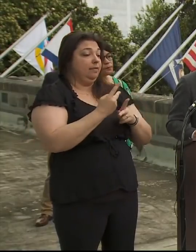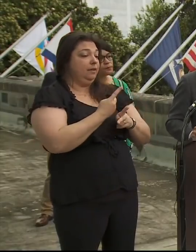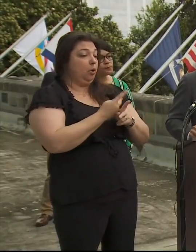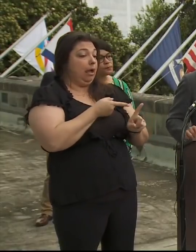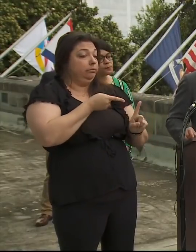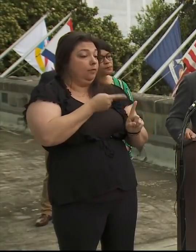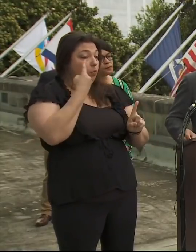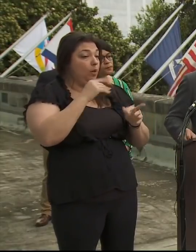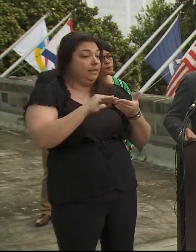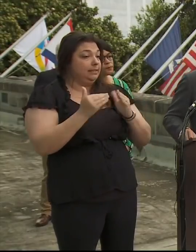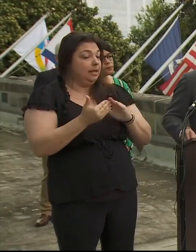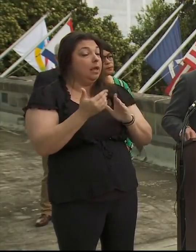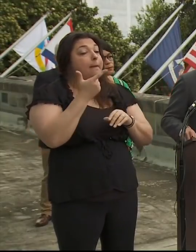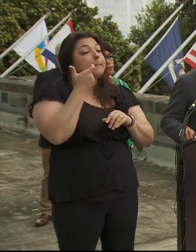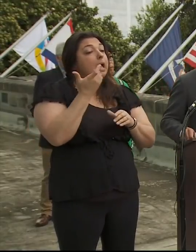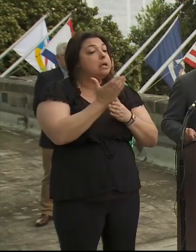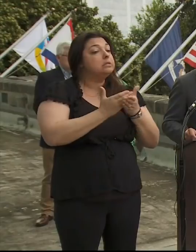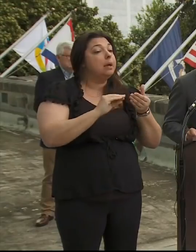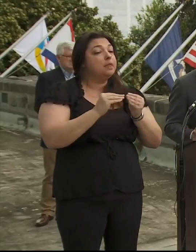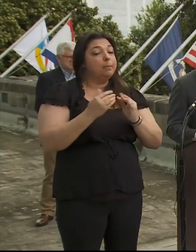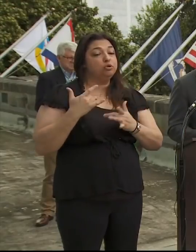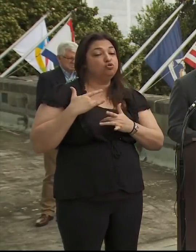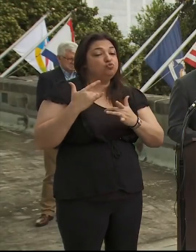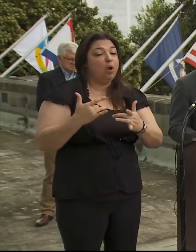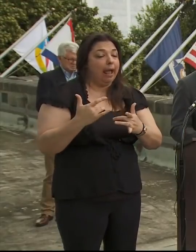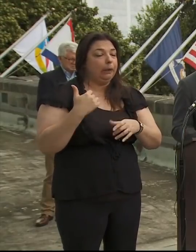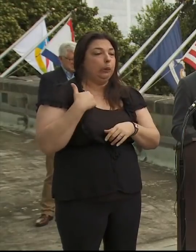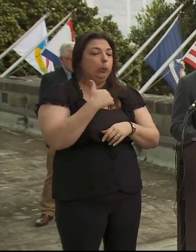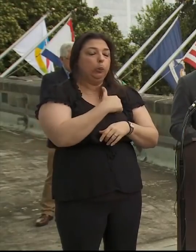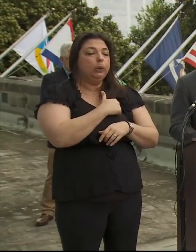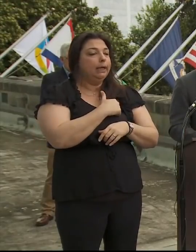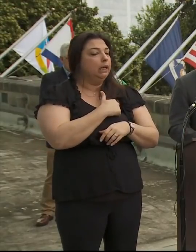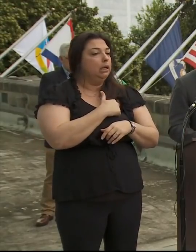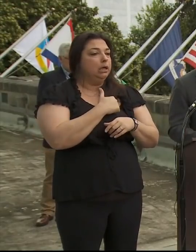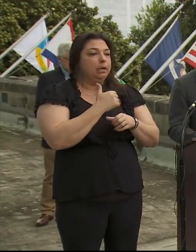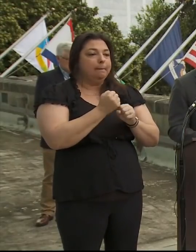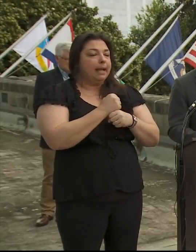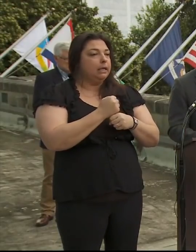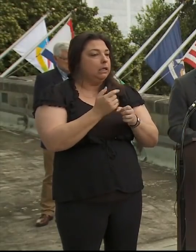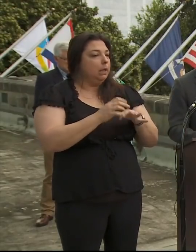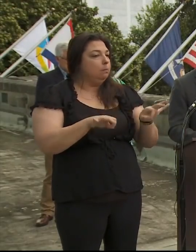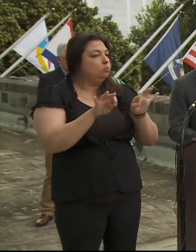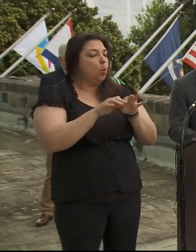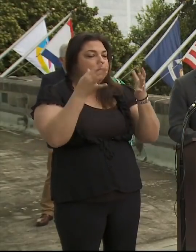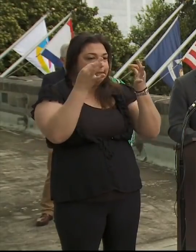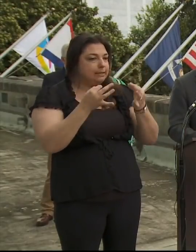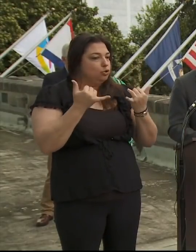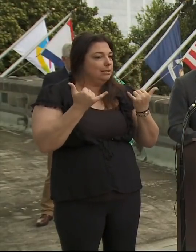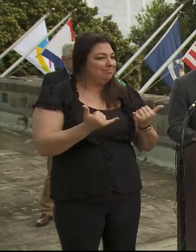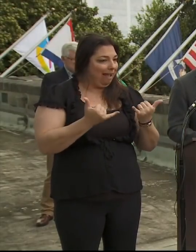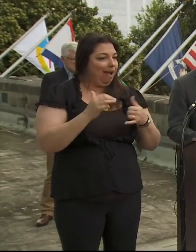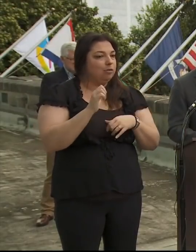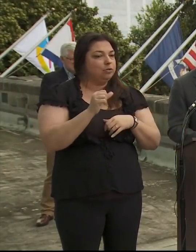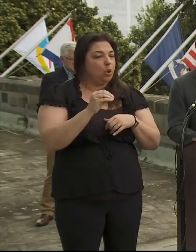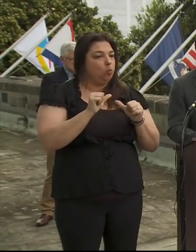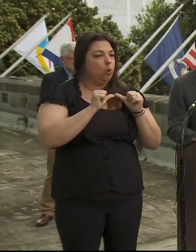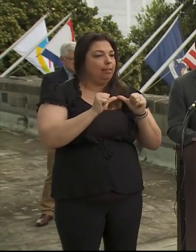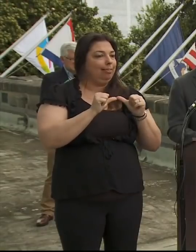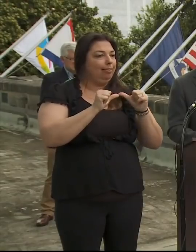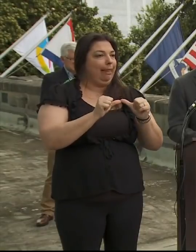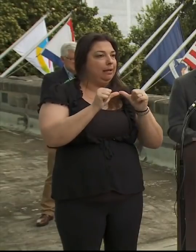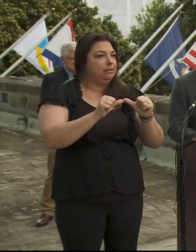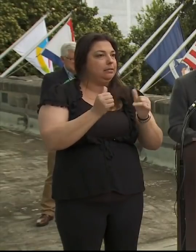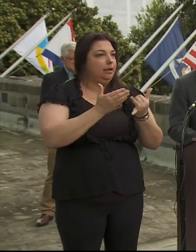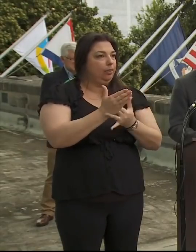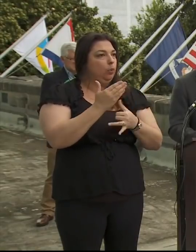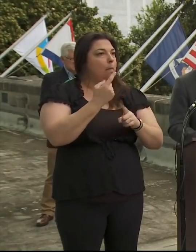said, because of some of those numbers and trends, we're really having to make important decisions now so that we are lasting throughout this in the months